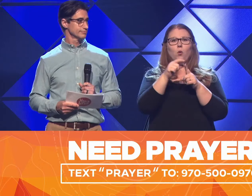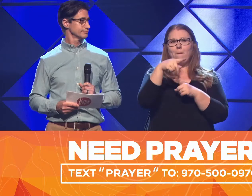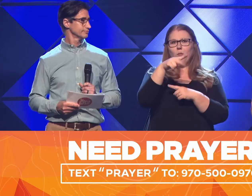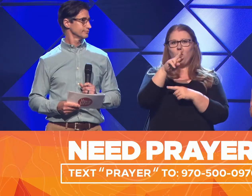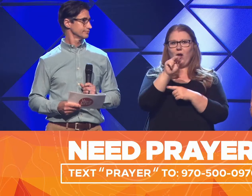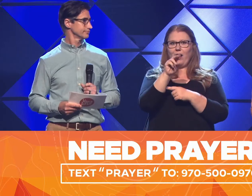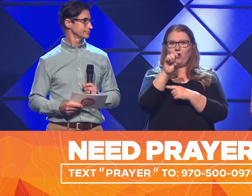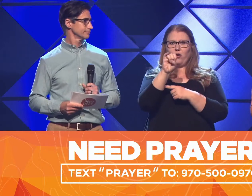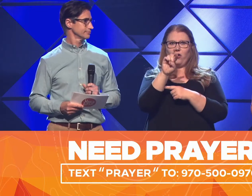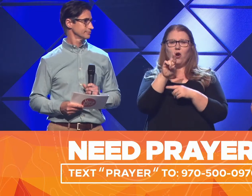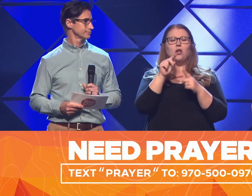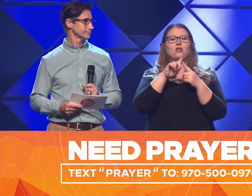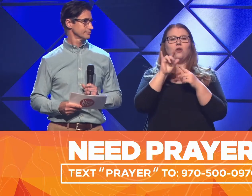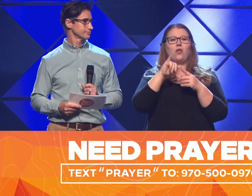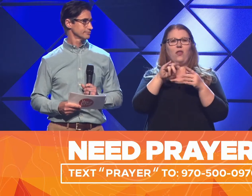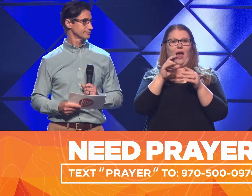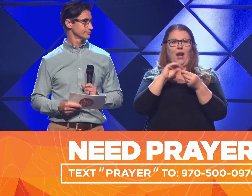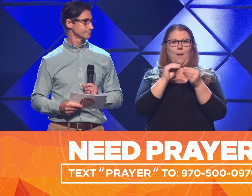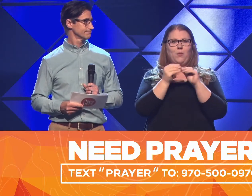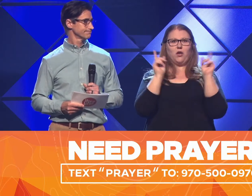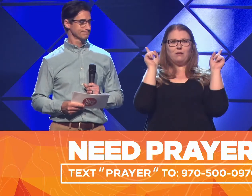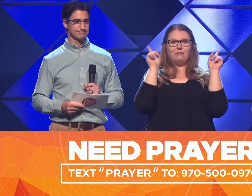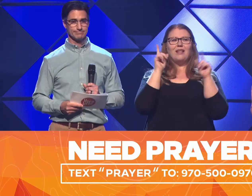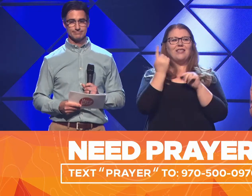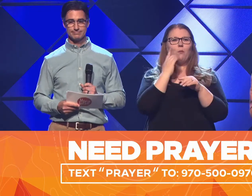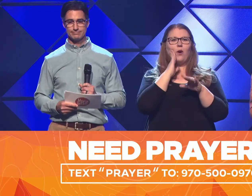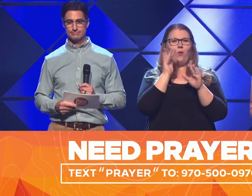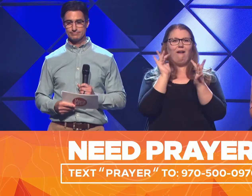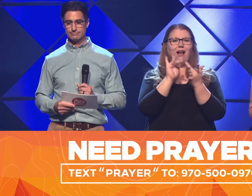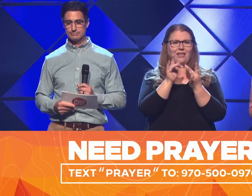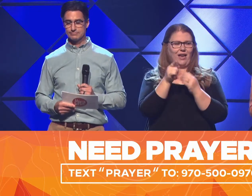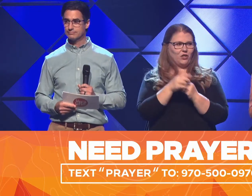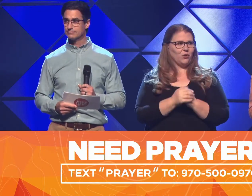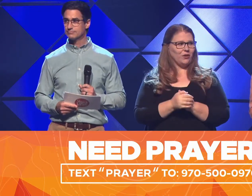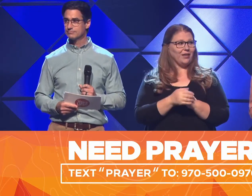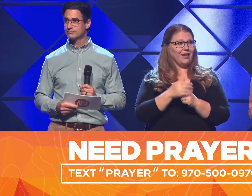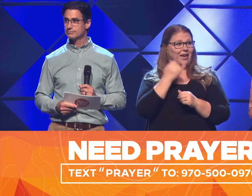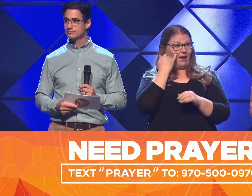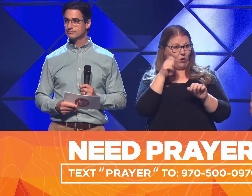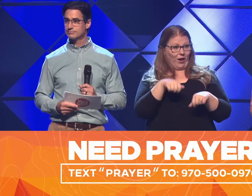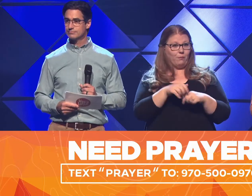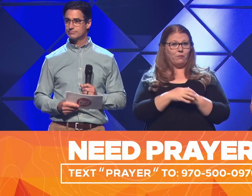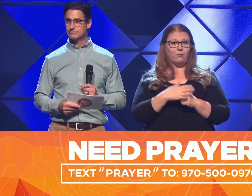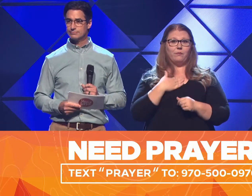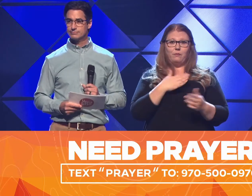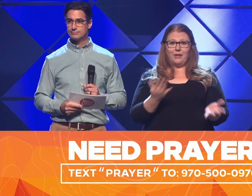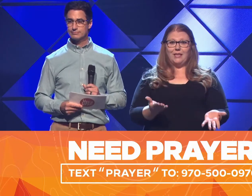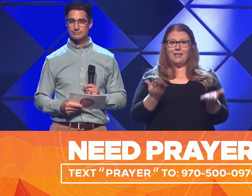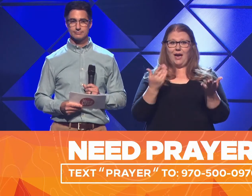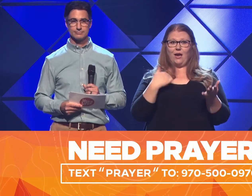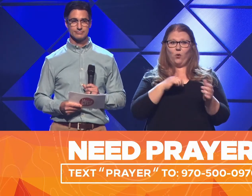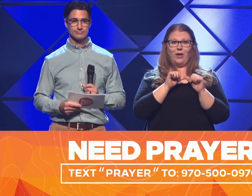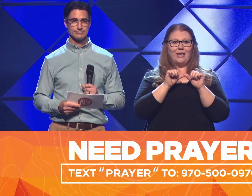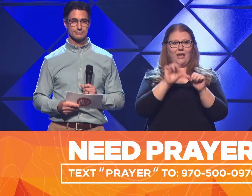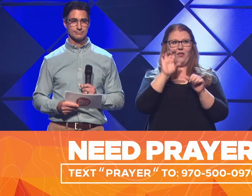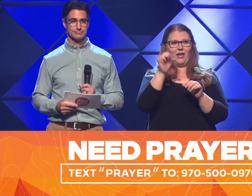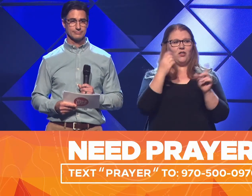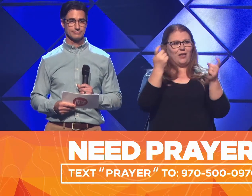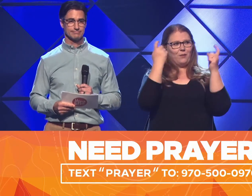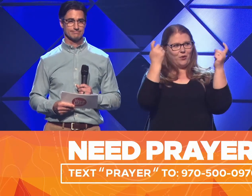you see on your screen, and someone will get in touch with you. And now, if you're able, please stand and we'll continue our